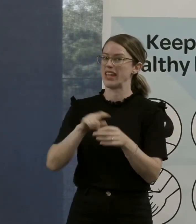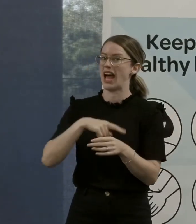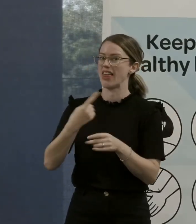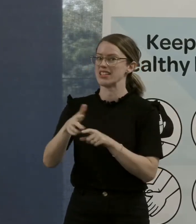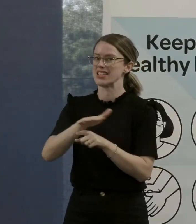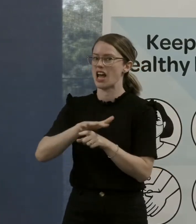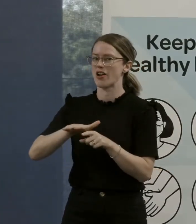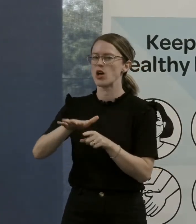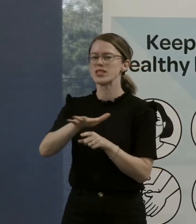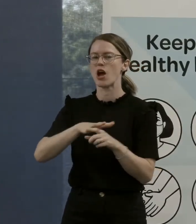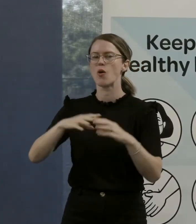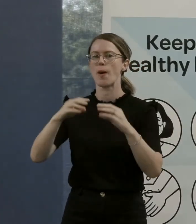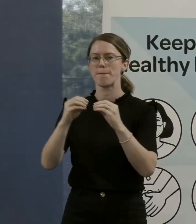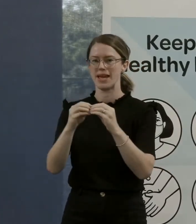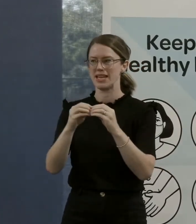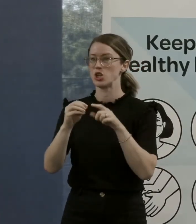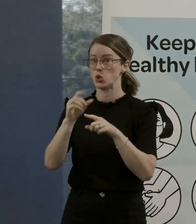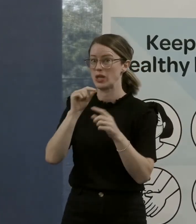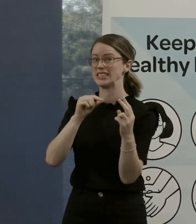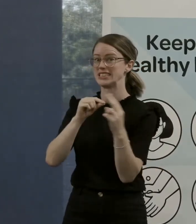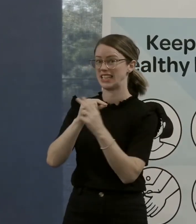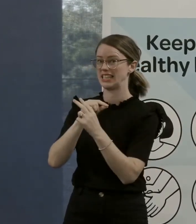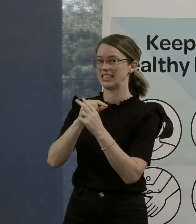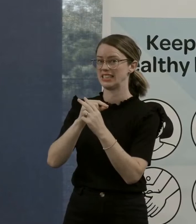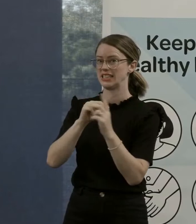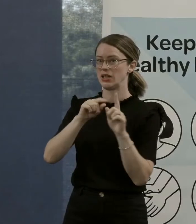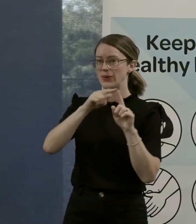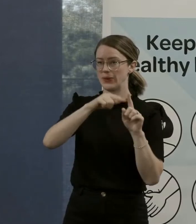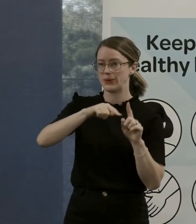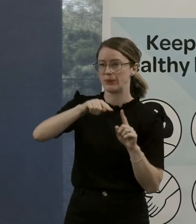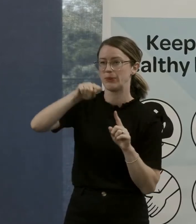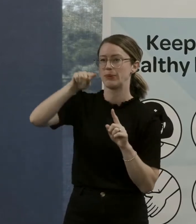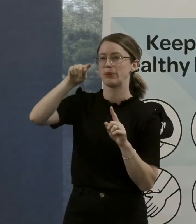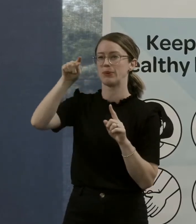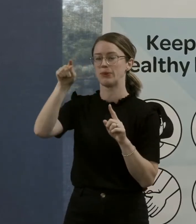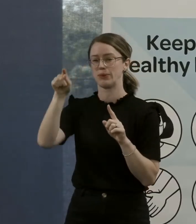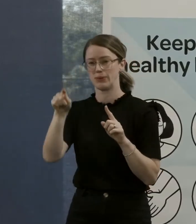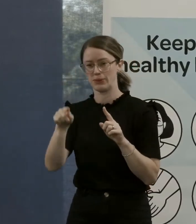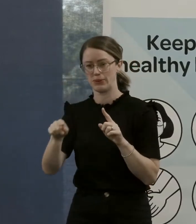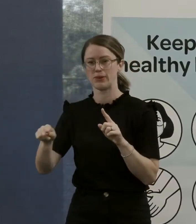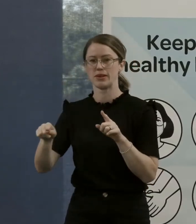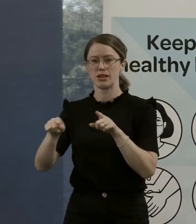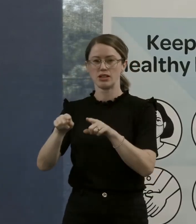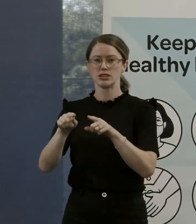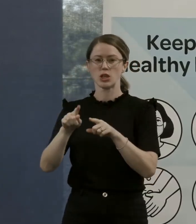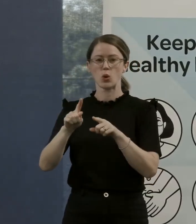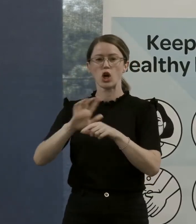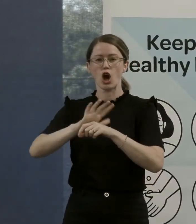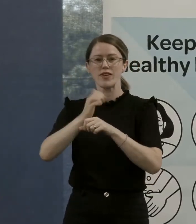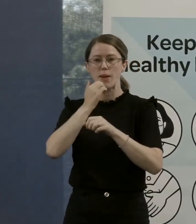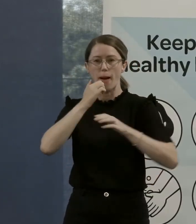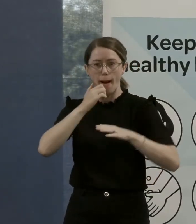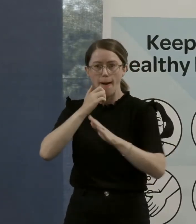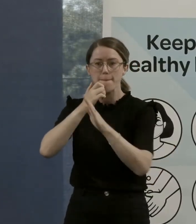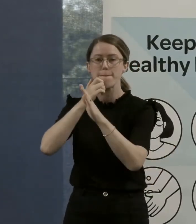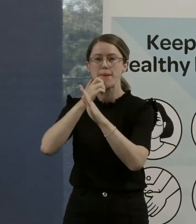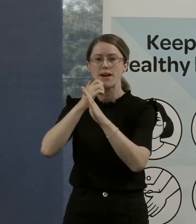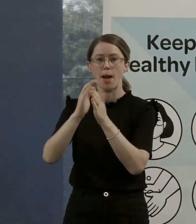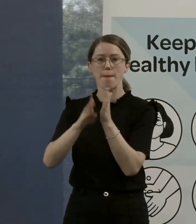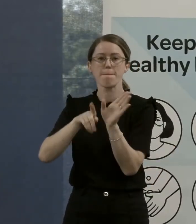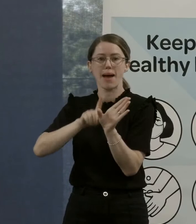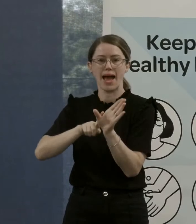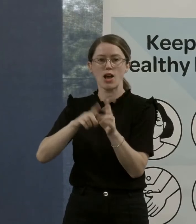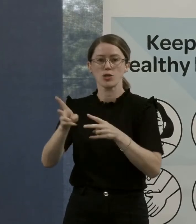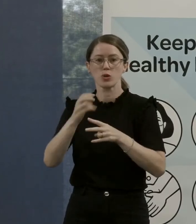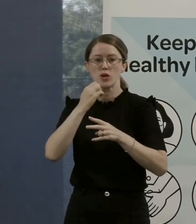scenario, scenario B, which sees, and we may be seeing this, an increase in cases and on top of that hospitalisations through May, and